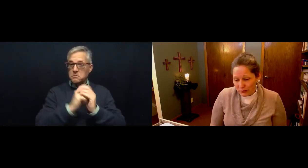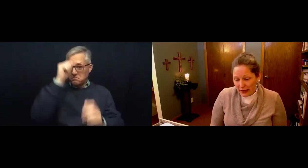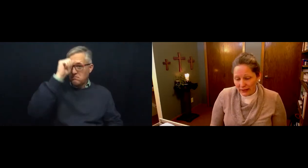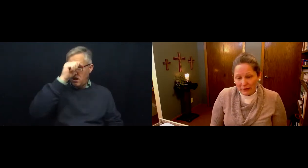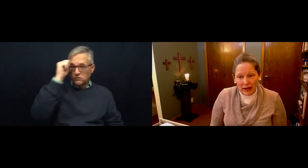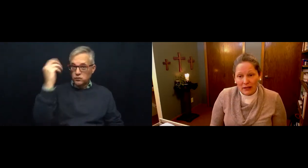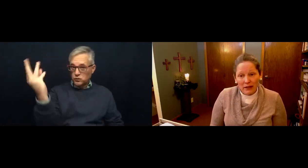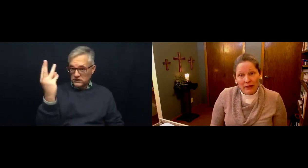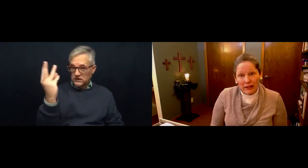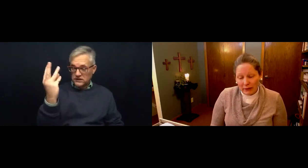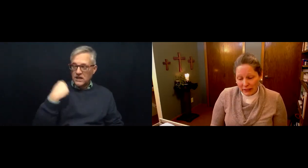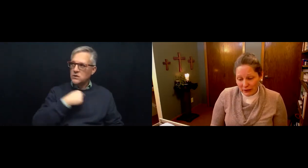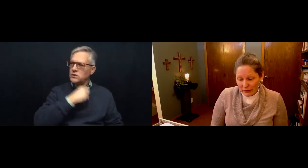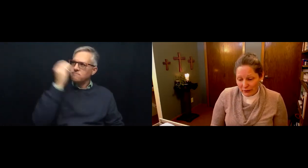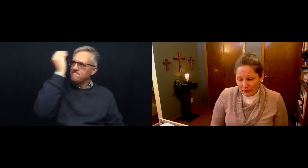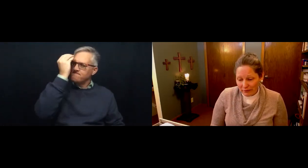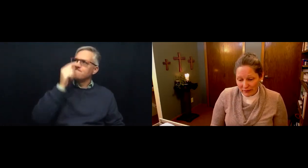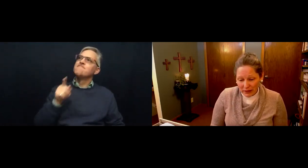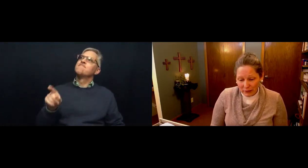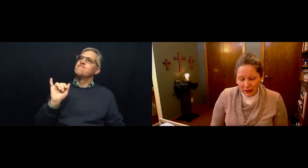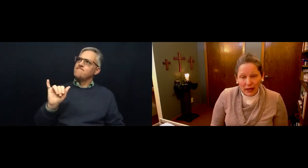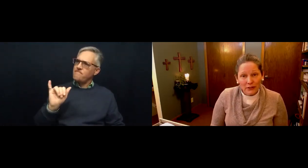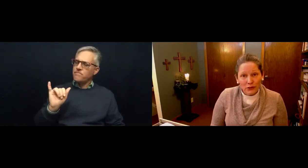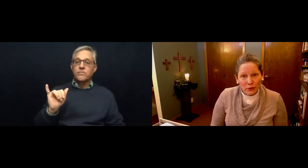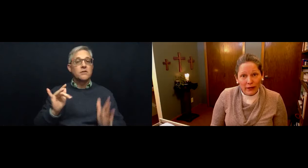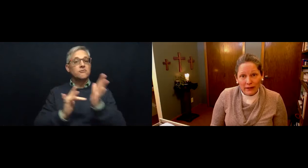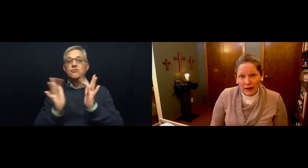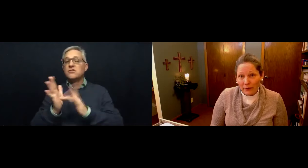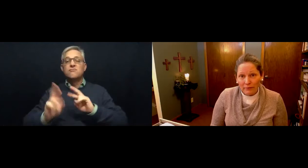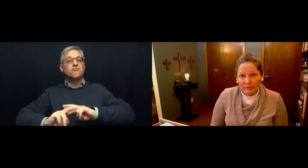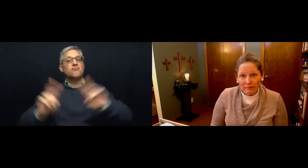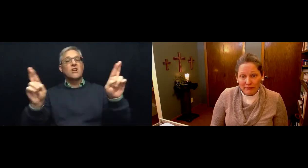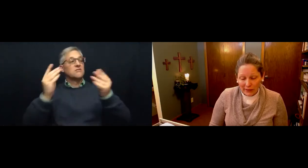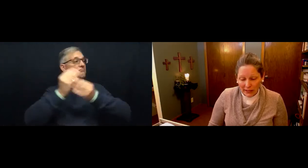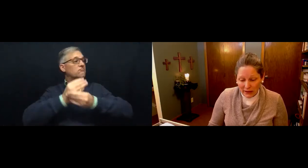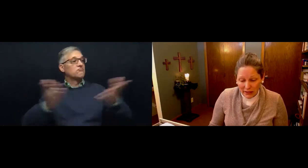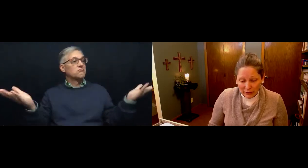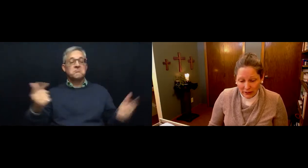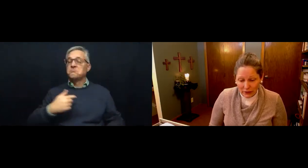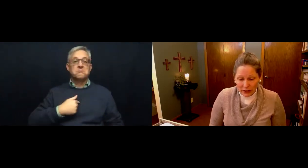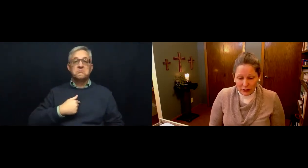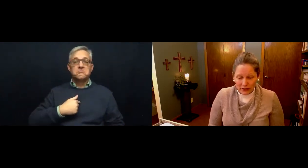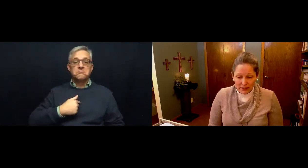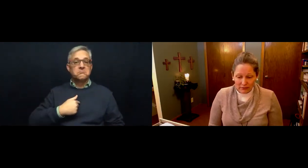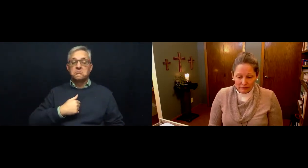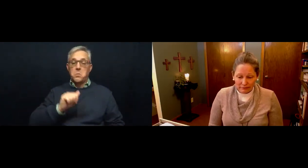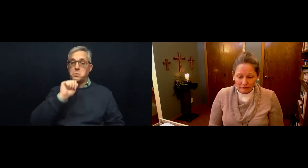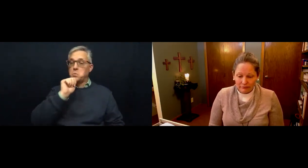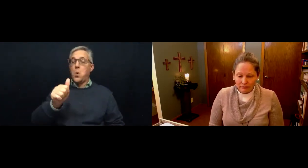to let everybody know he will not join them in their